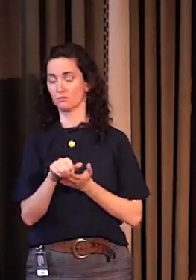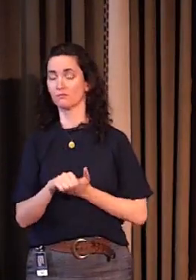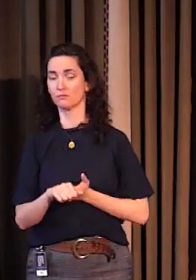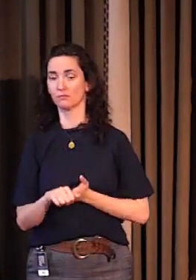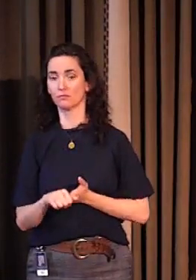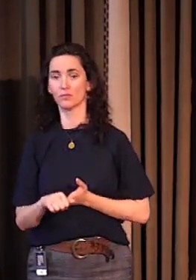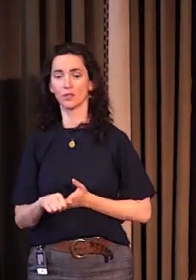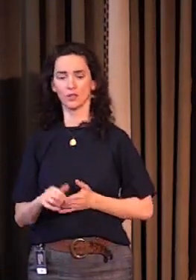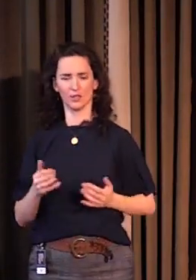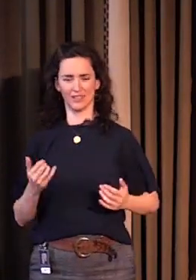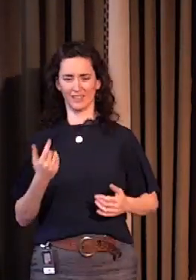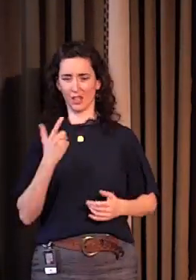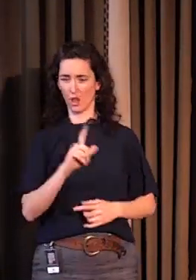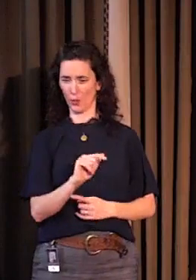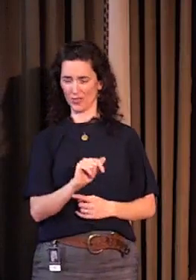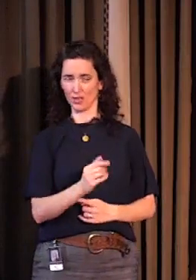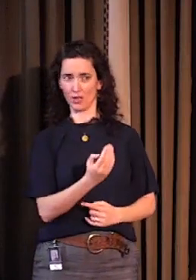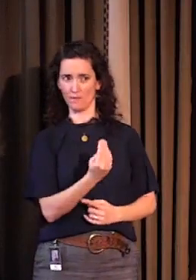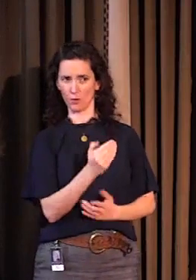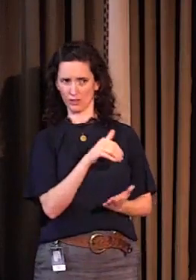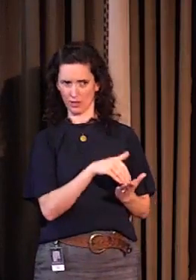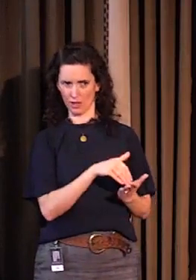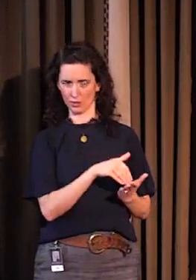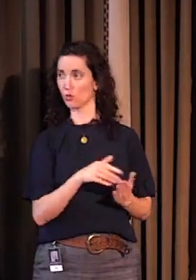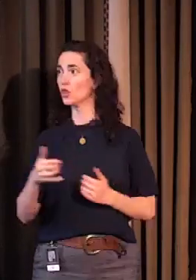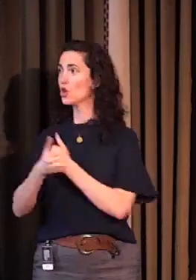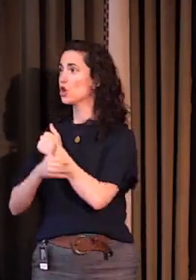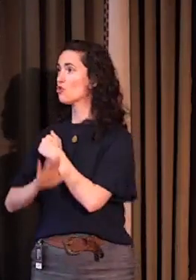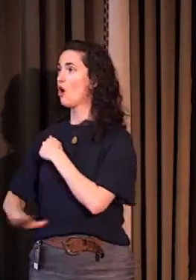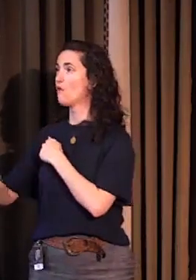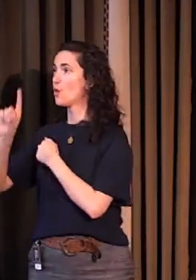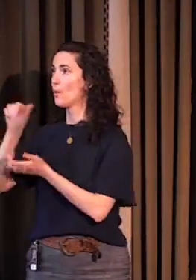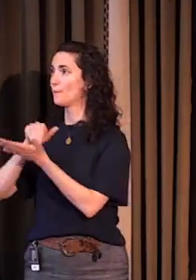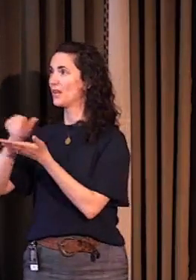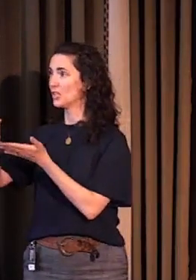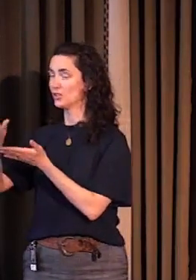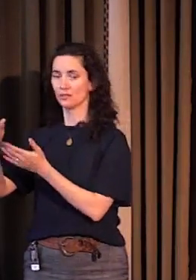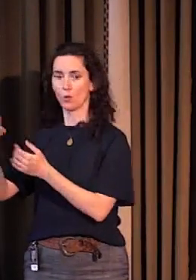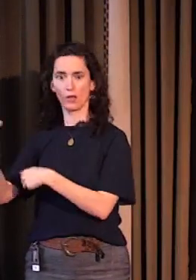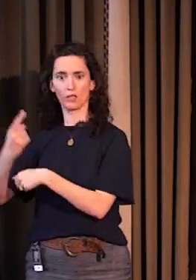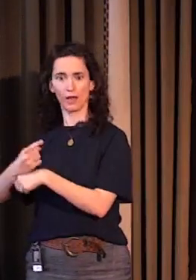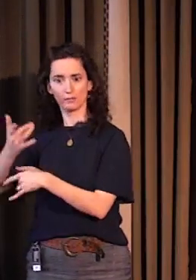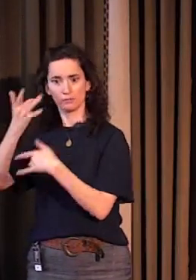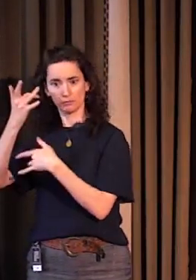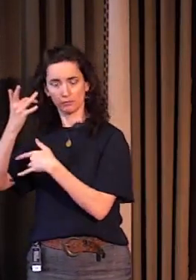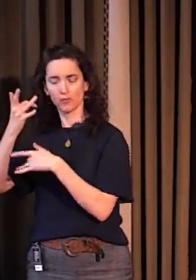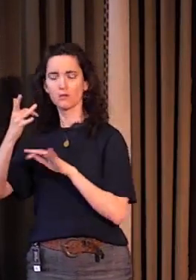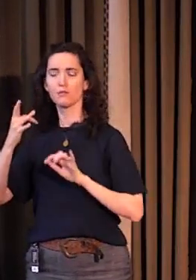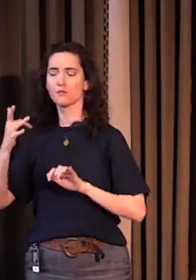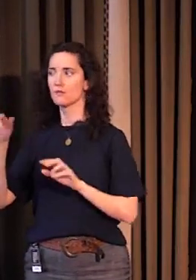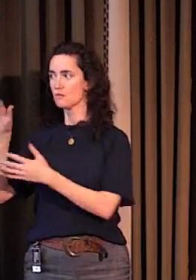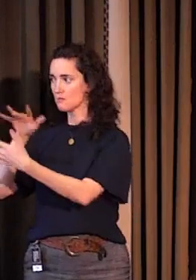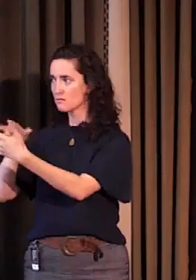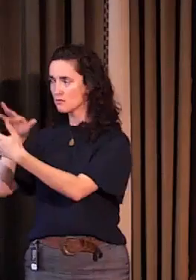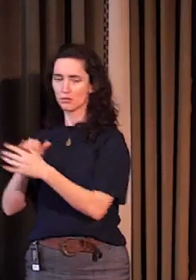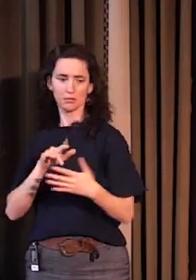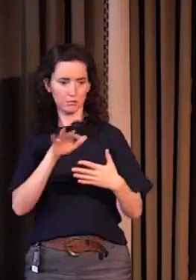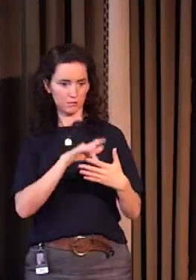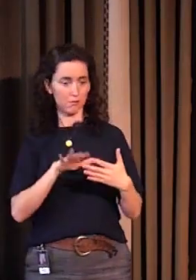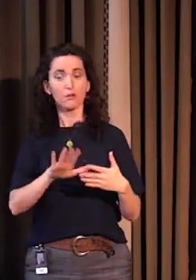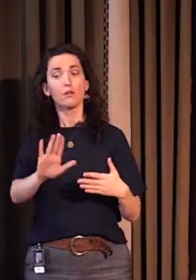on Monday it was more than 1 million for the country, and you understand that the best estimates are that for